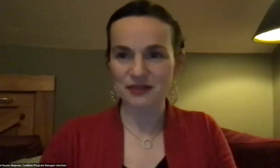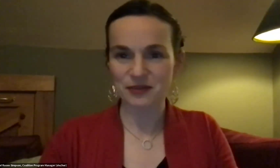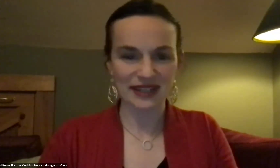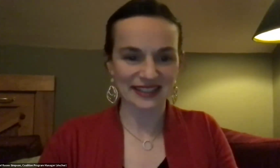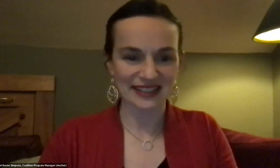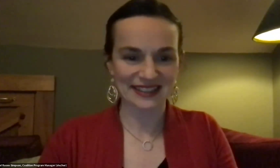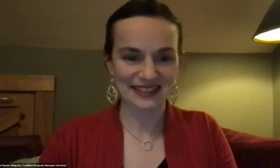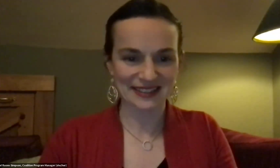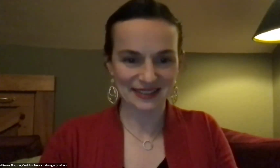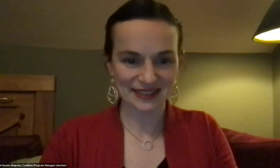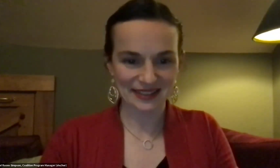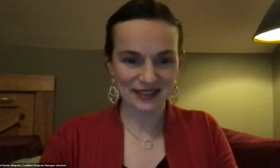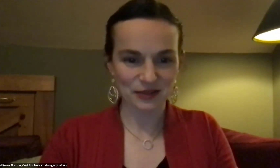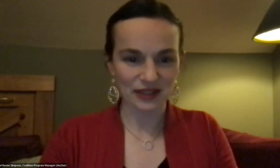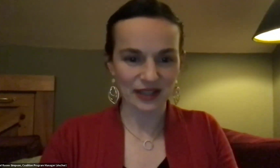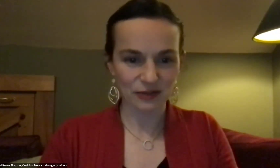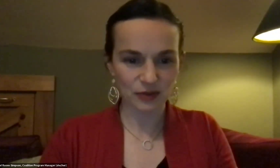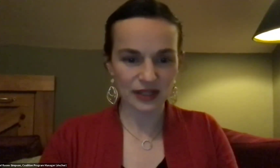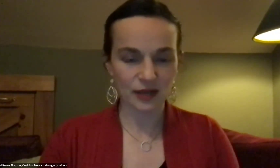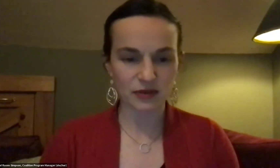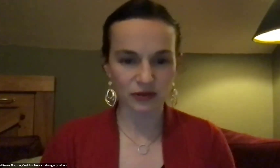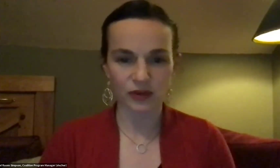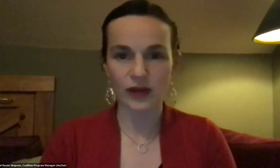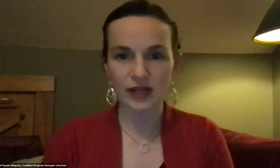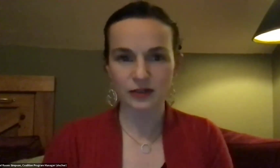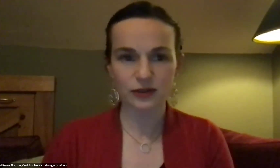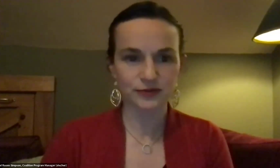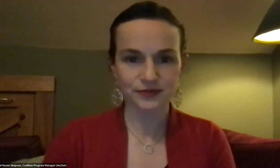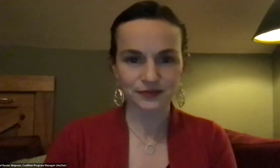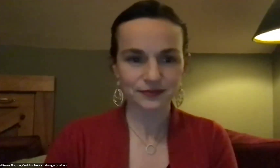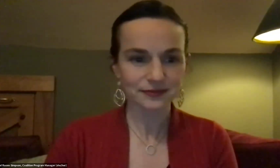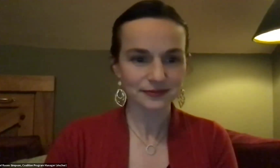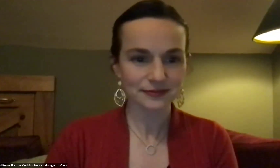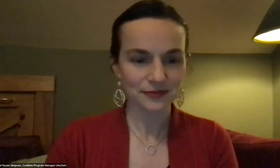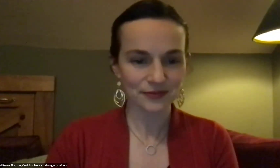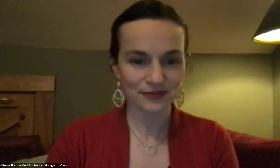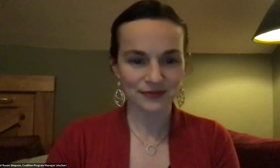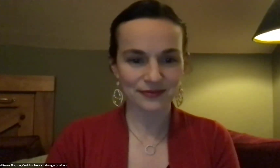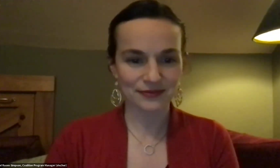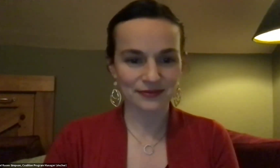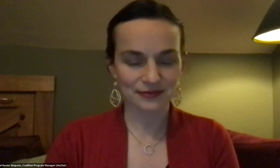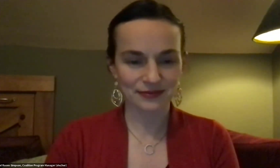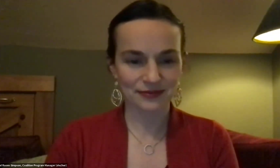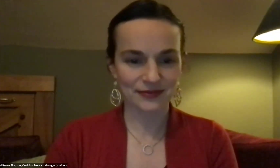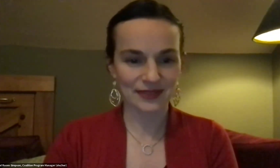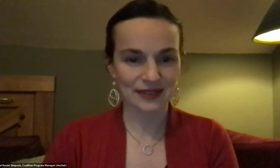Welcome, everybody. Let everybody come in from the waiting room.